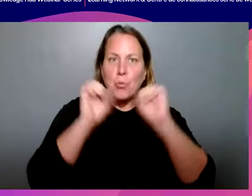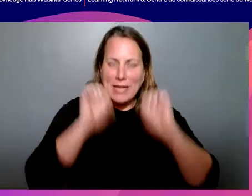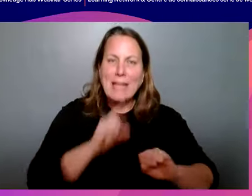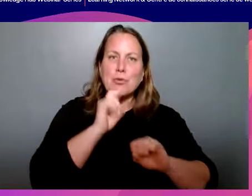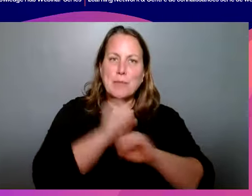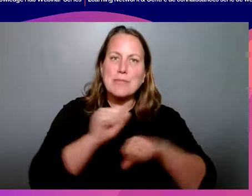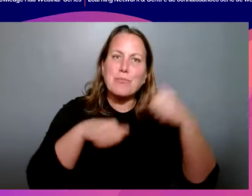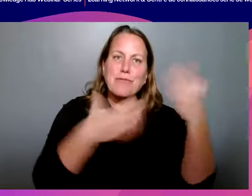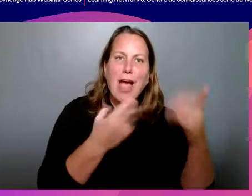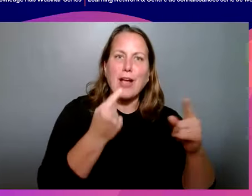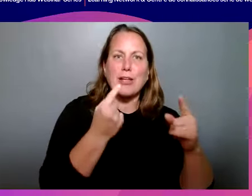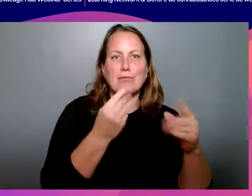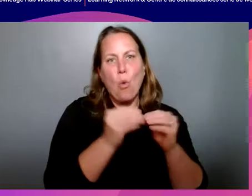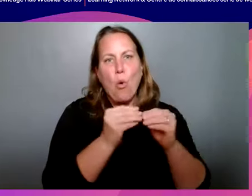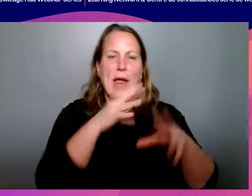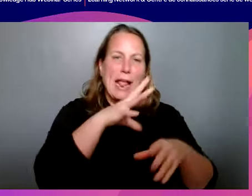the sector.